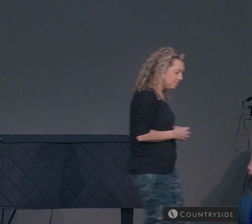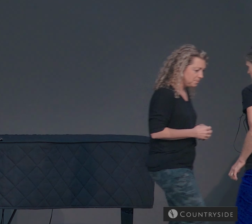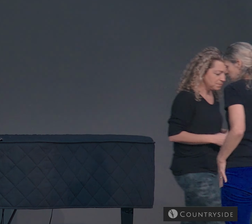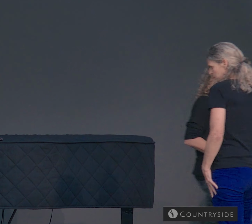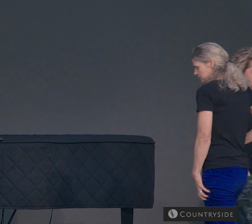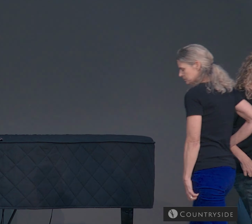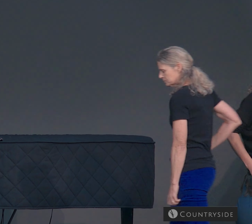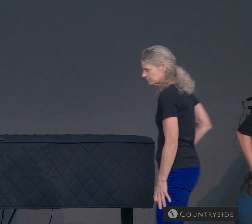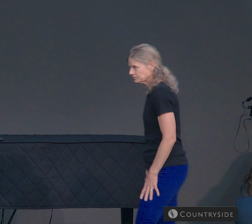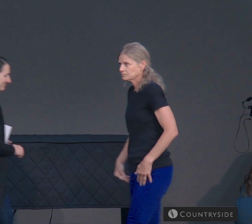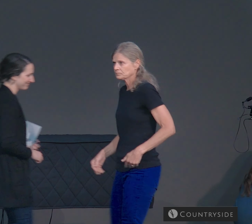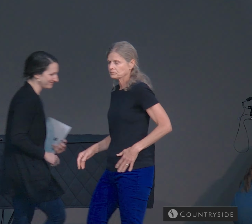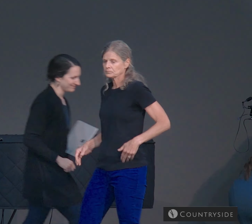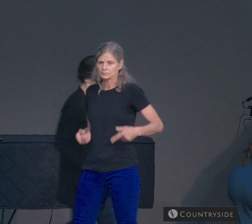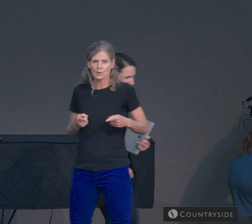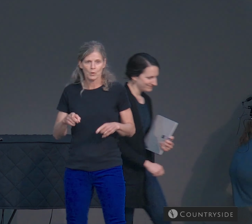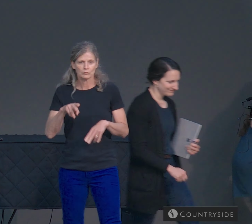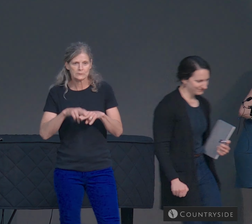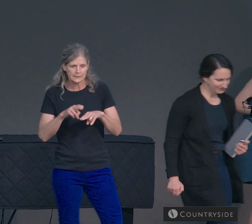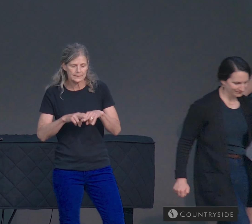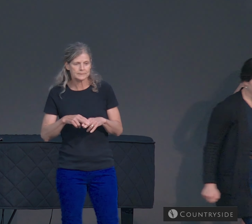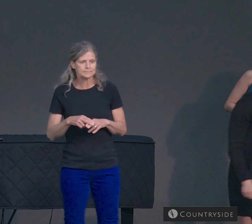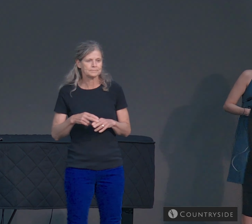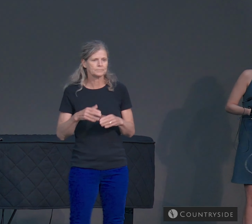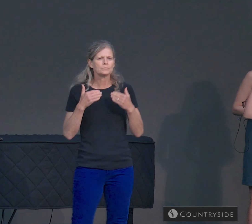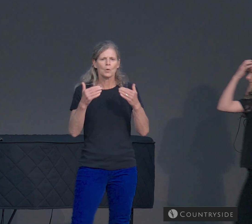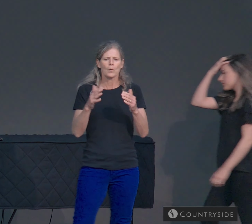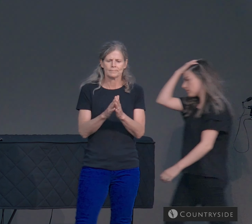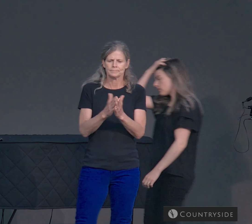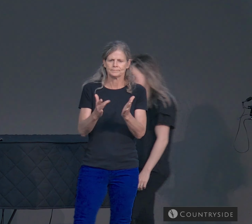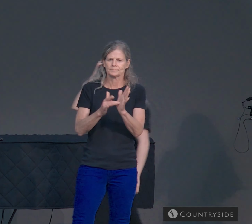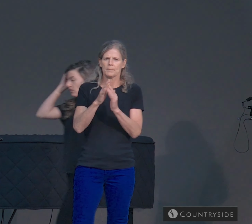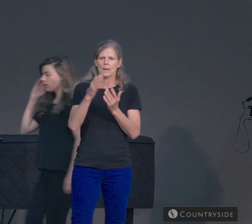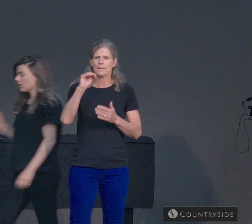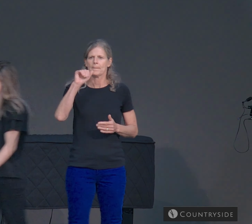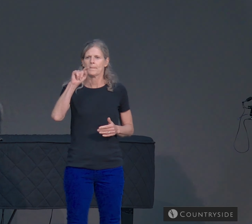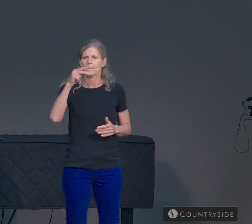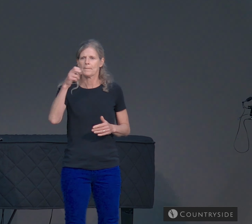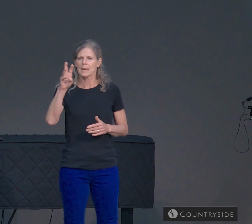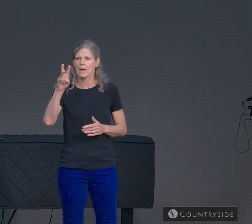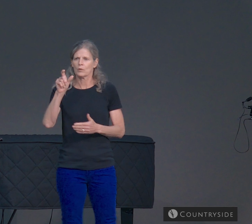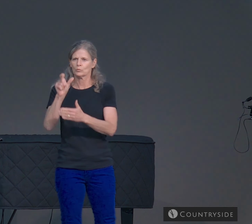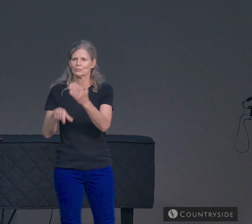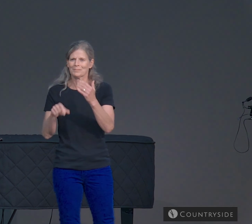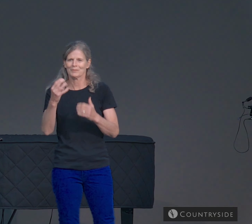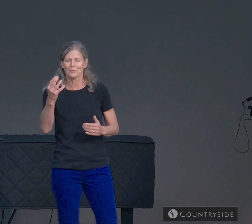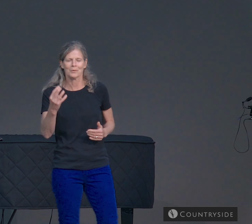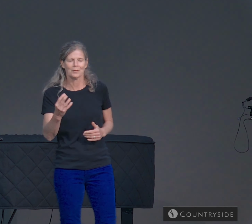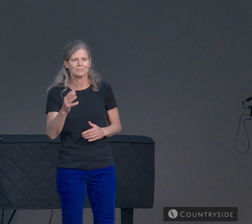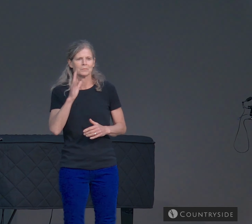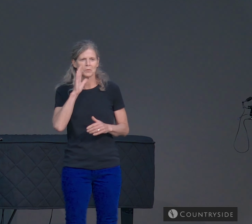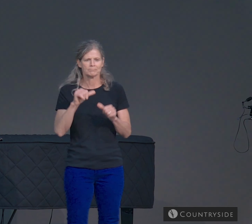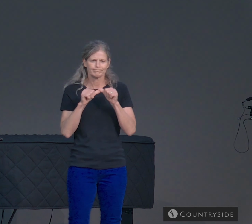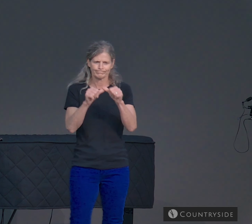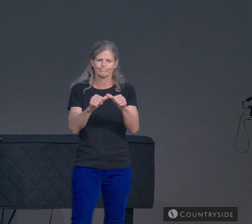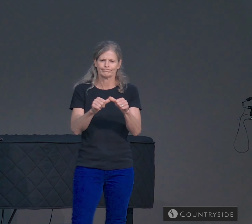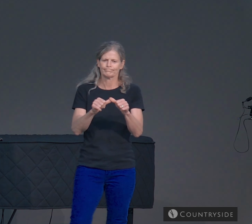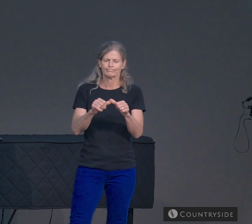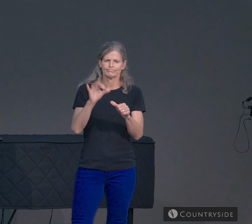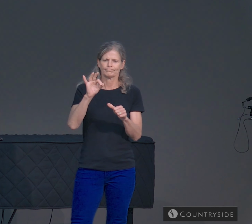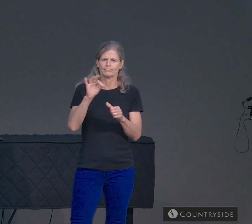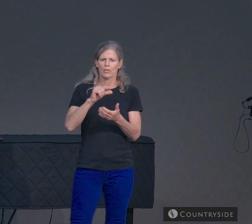As you're seated and getting situated, go ahead and turn your Bibles to Matthew chapter 4. We're going to continue our series in